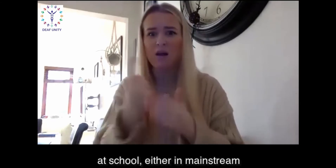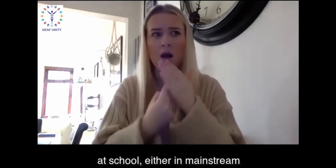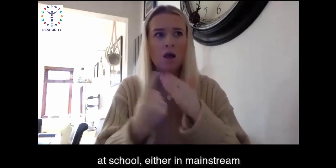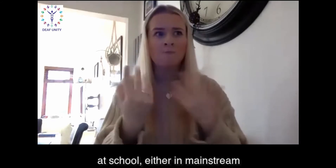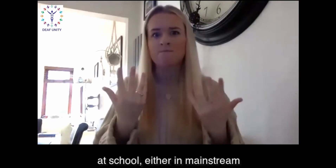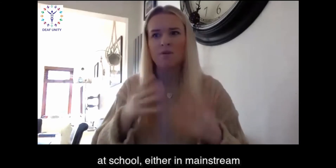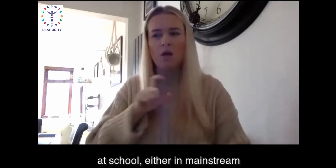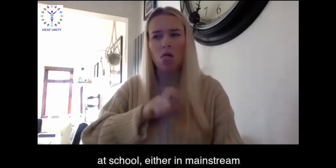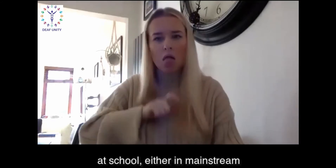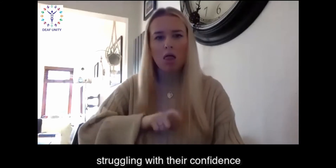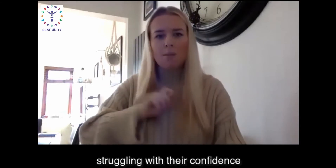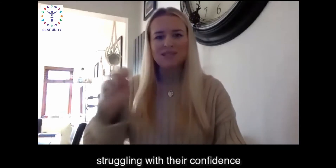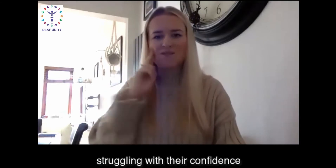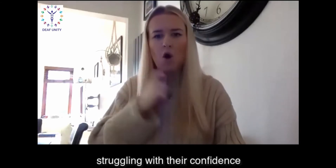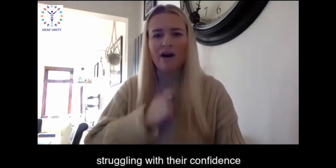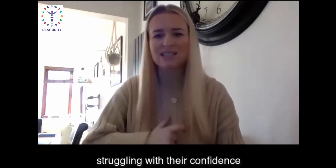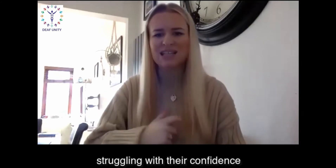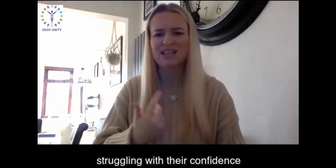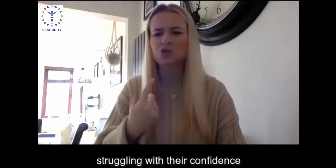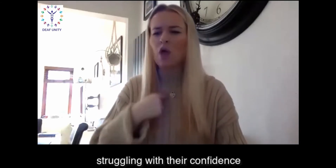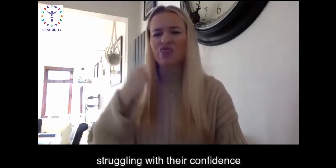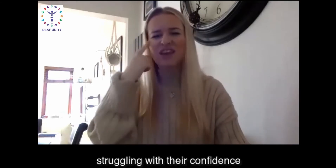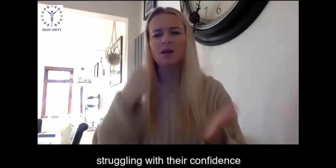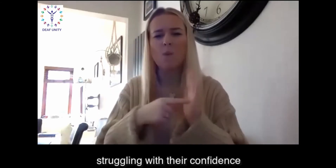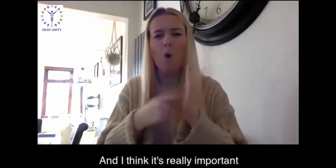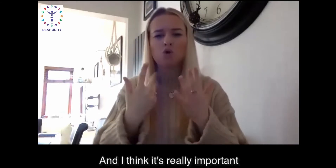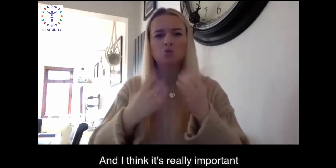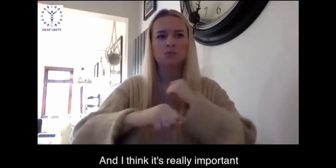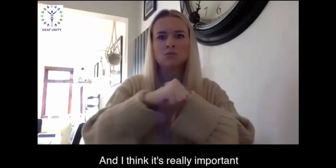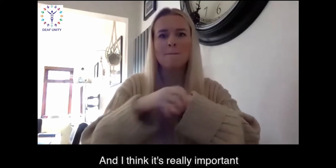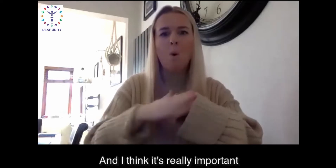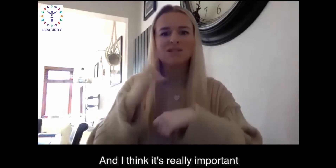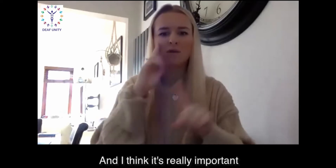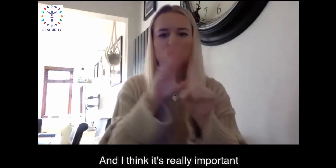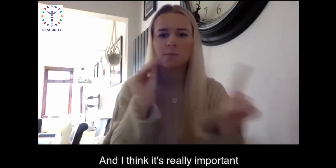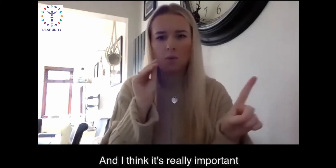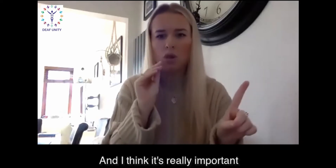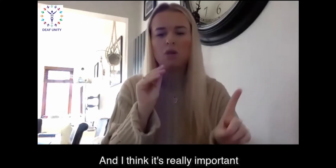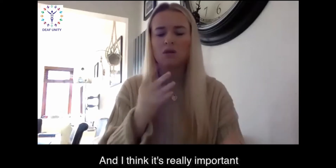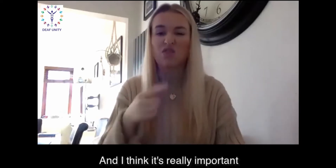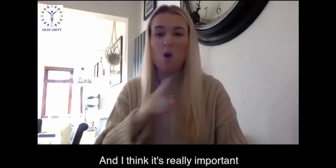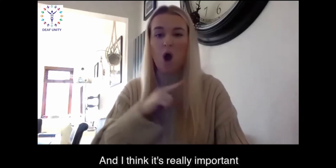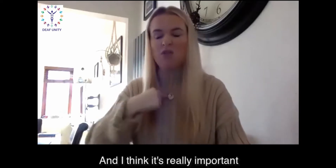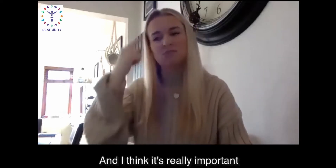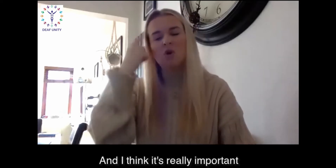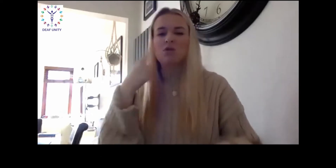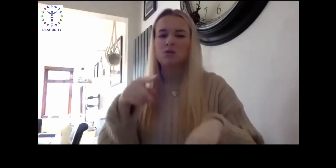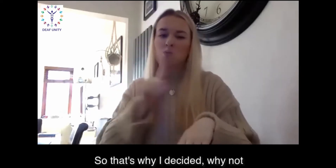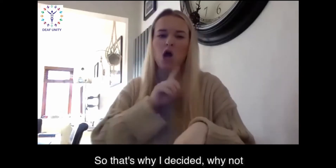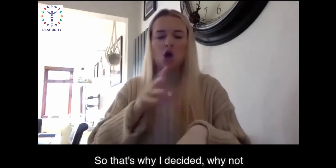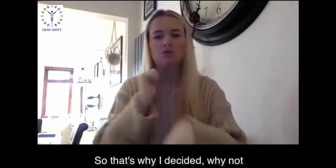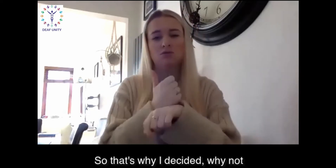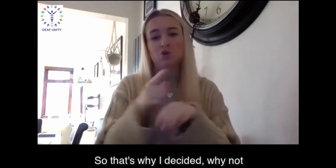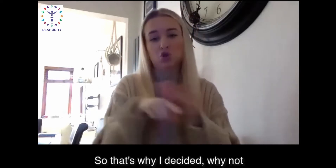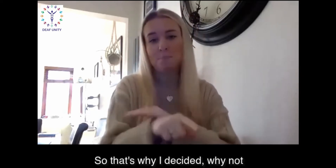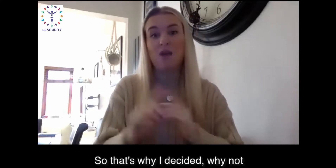or deaf unit, who might be struggling with their confidence or with their deaf identity. And I think it's really important to promote deaf role models. So that's